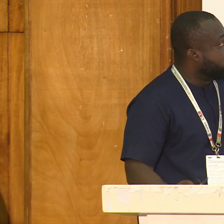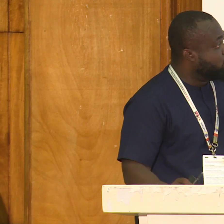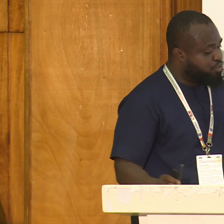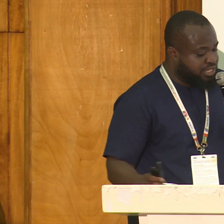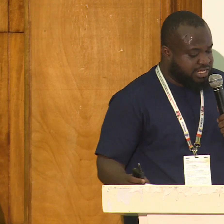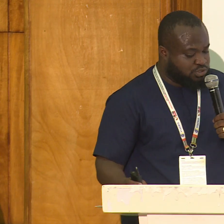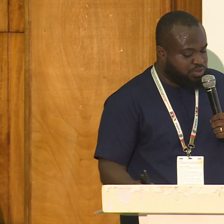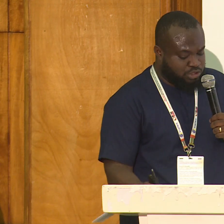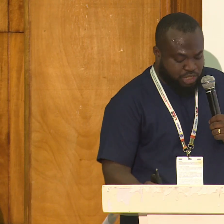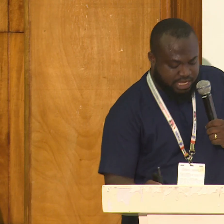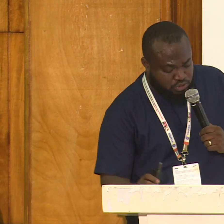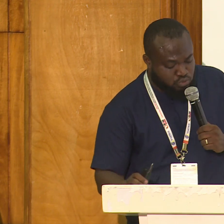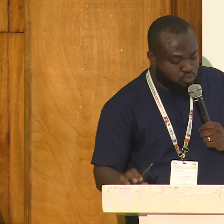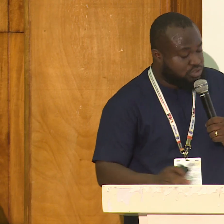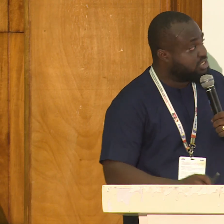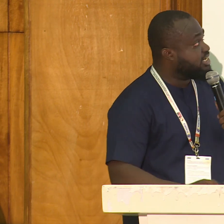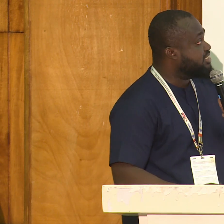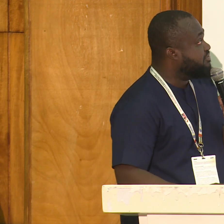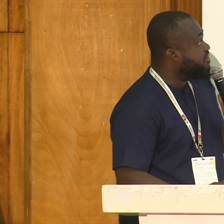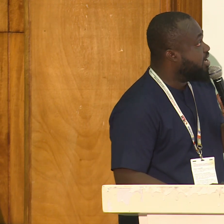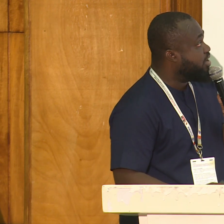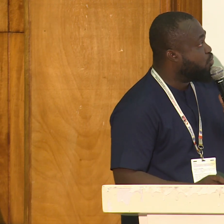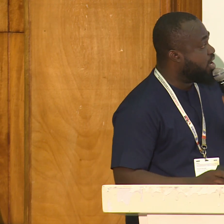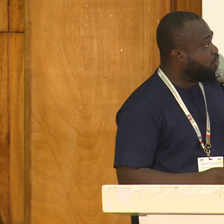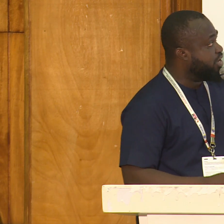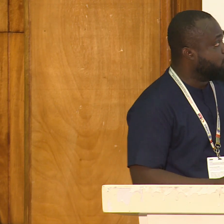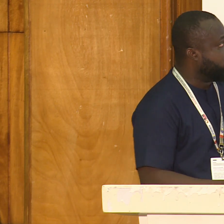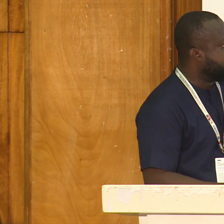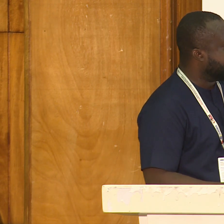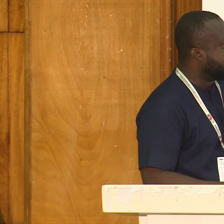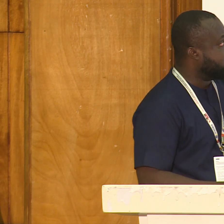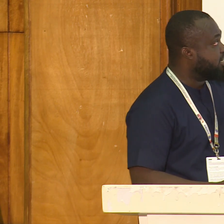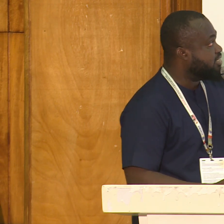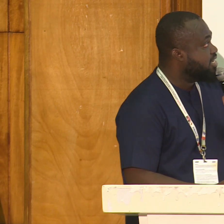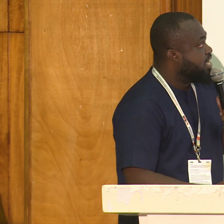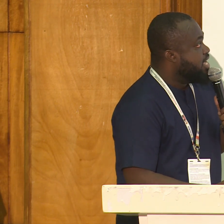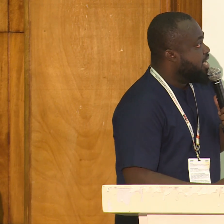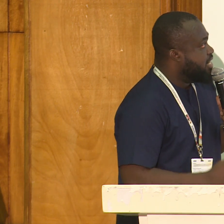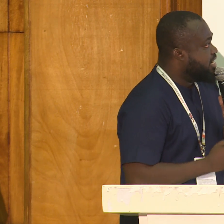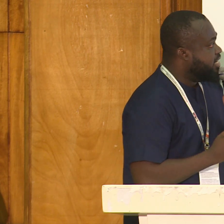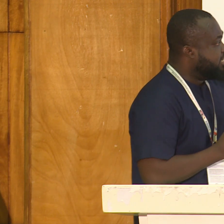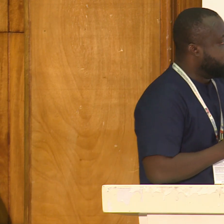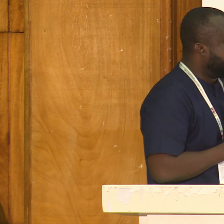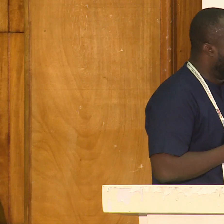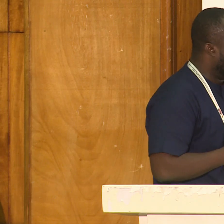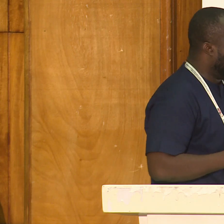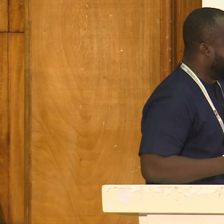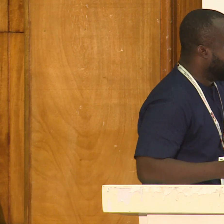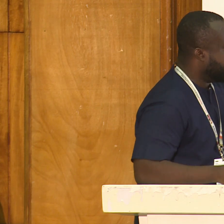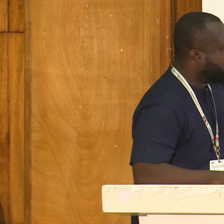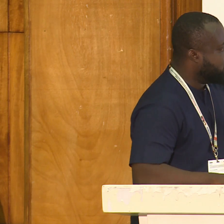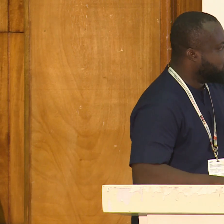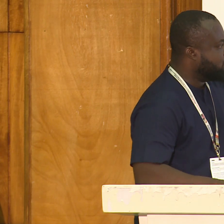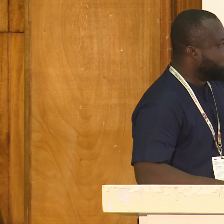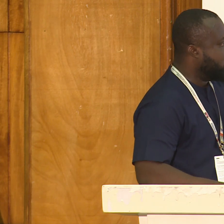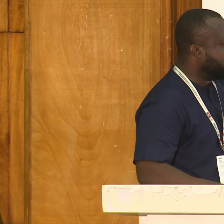So in doing this, we try to justify why we are doing this exercise. And the data from